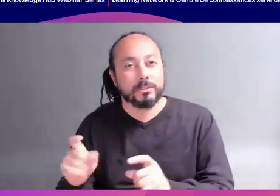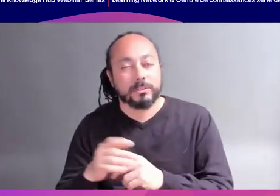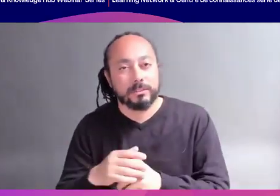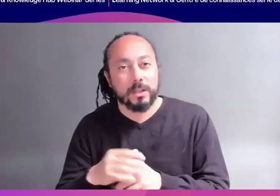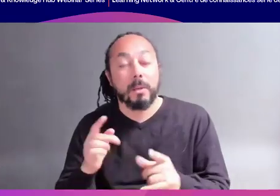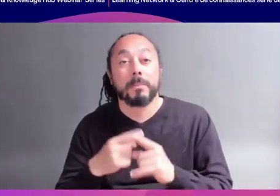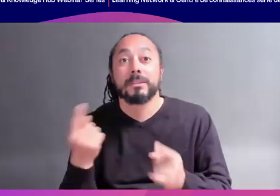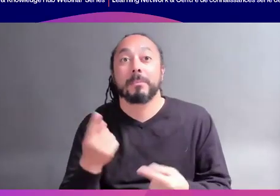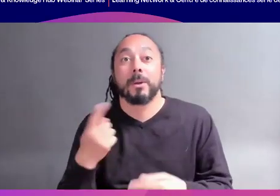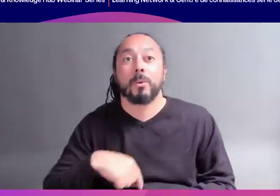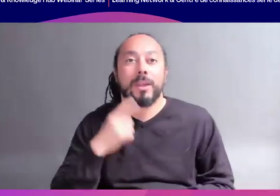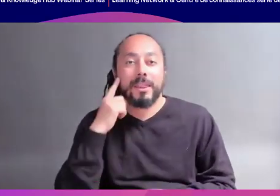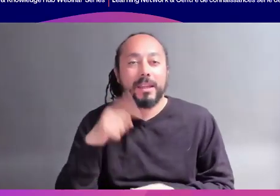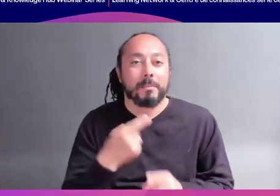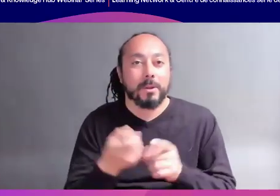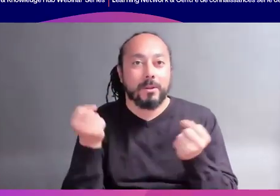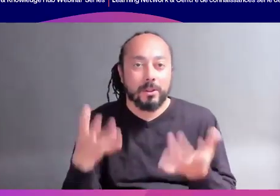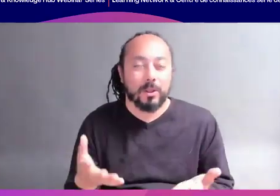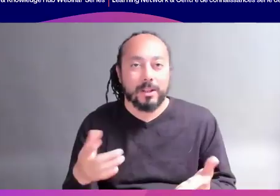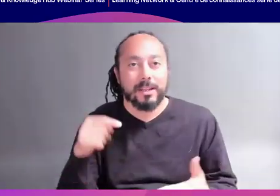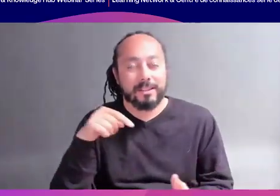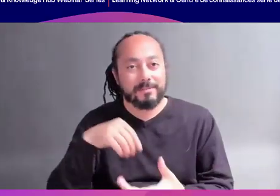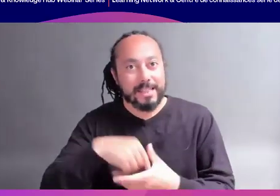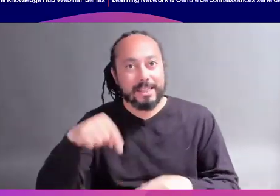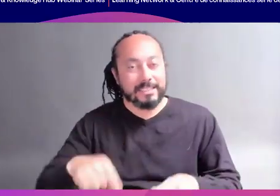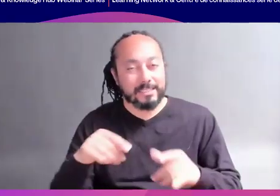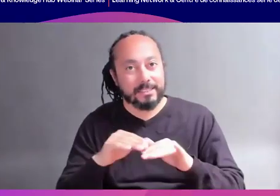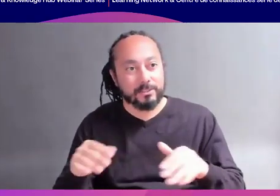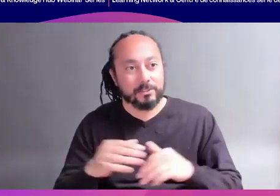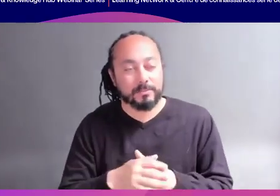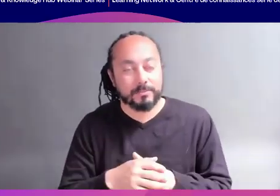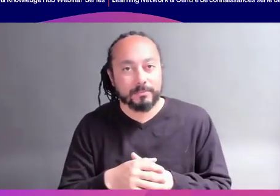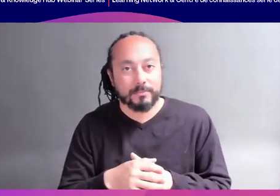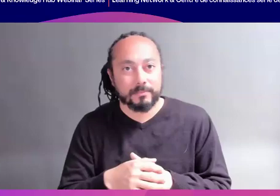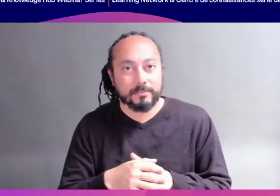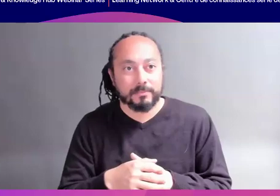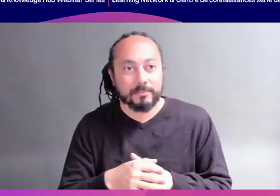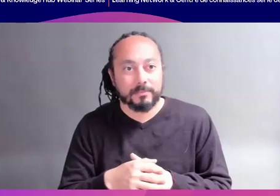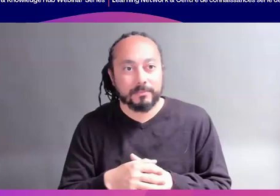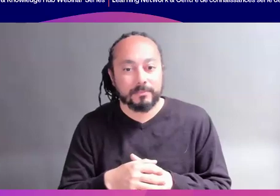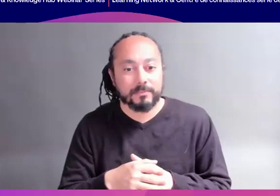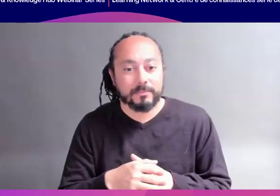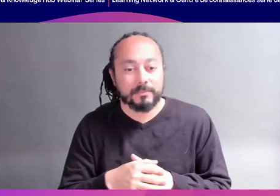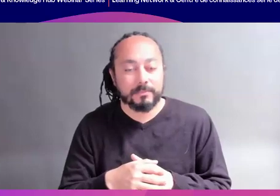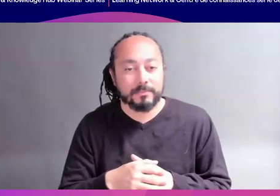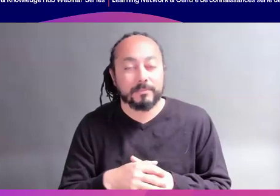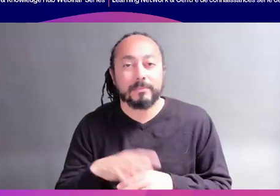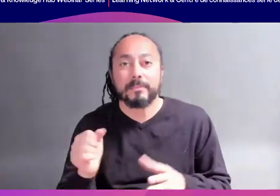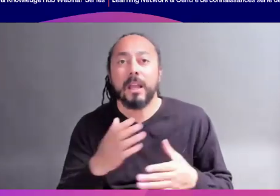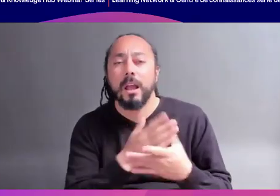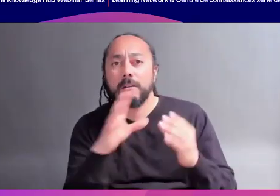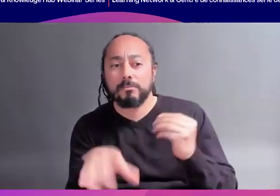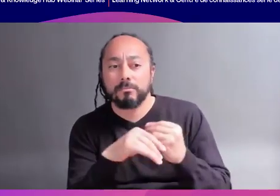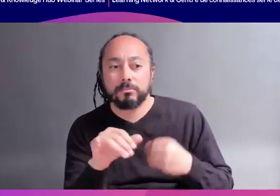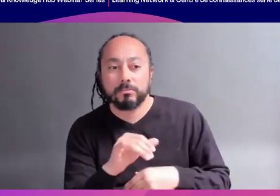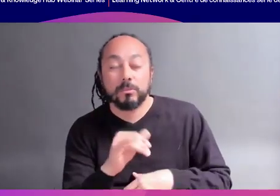think about a lot, even at this stage. Mm-hmm. Katrina, can I jump in? Because we've been thinking a lot in the next phase, like